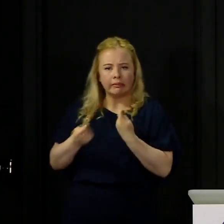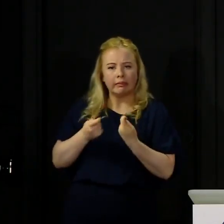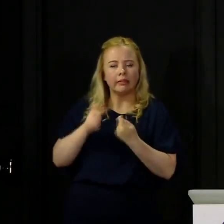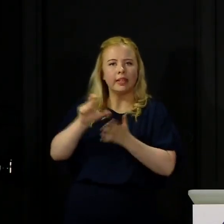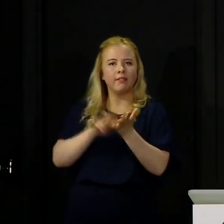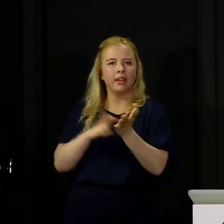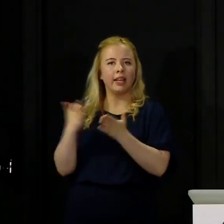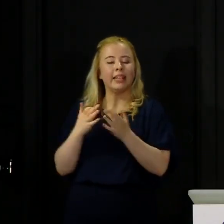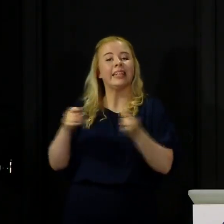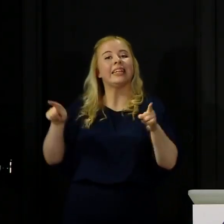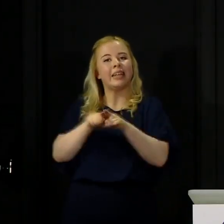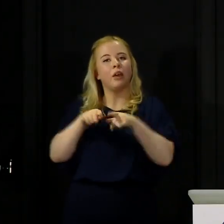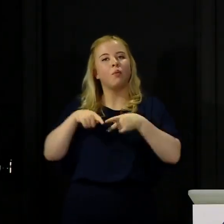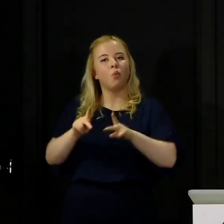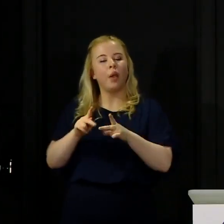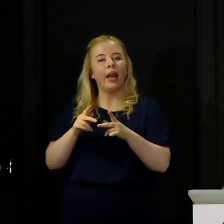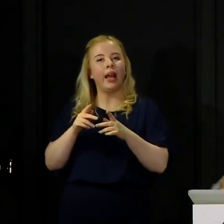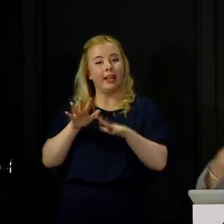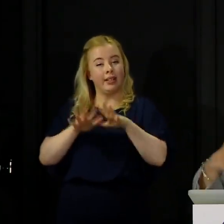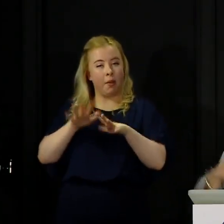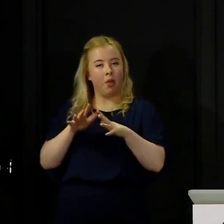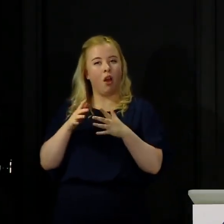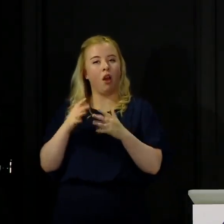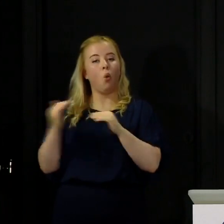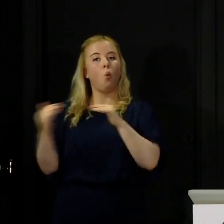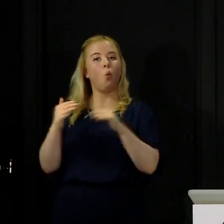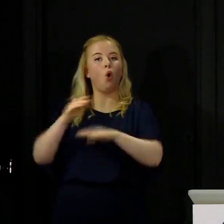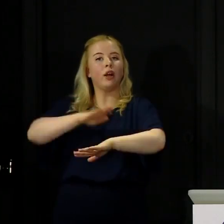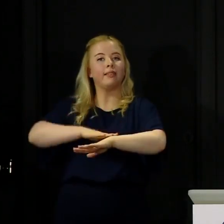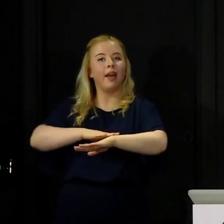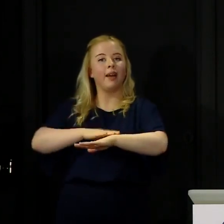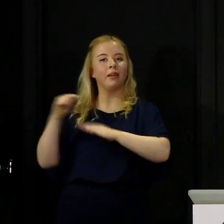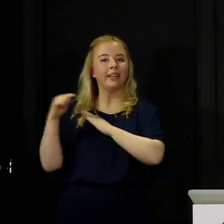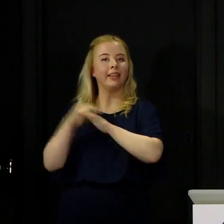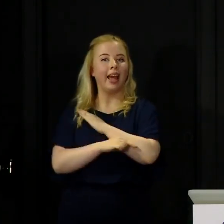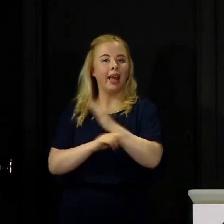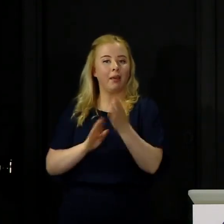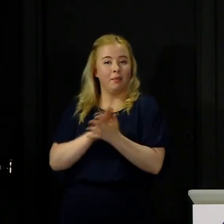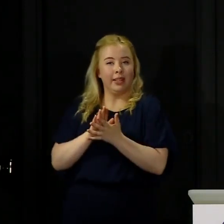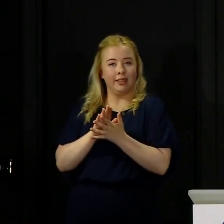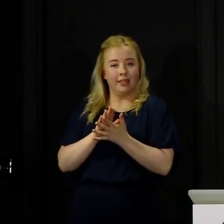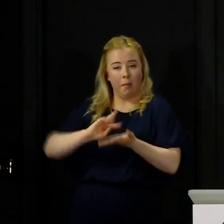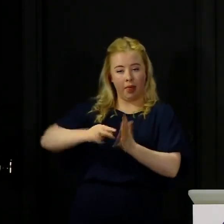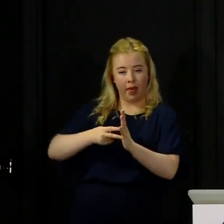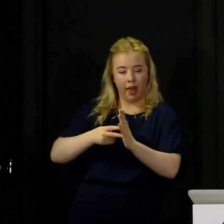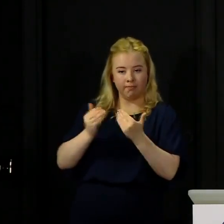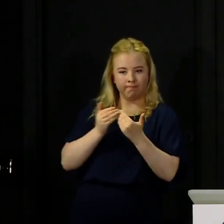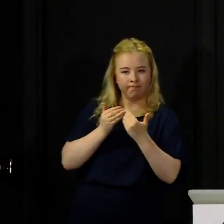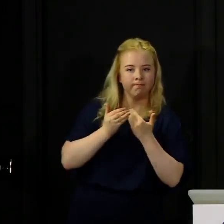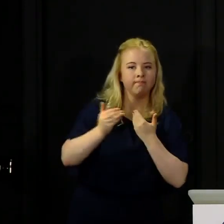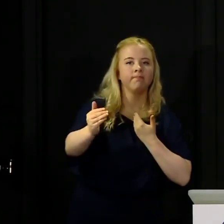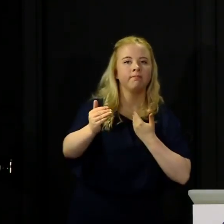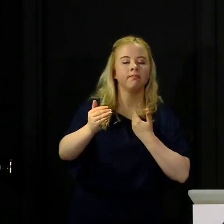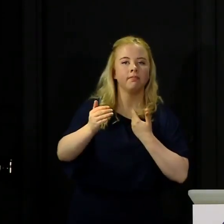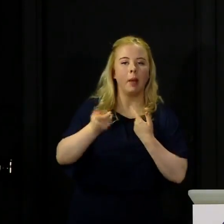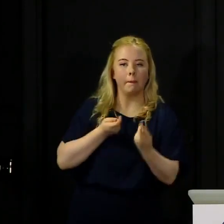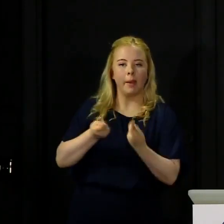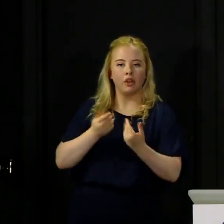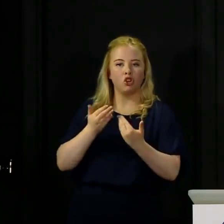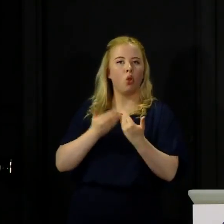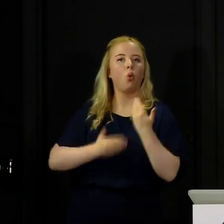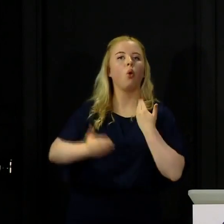dealt with wartime debt, something that has to be managed over a longer period so that the impact of that isn't felt in terms of and in